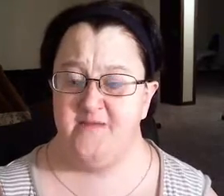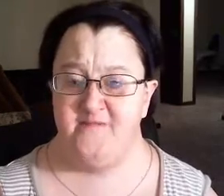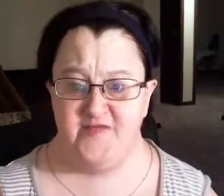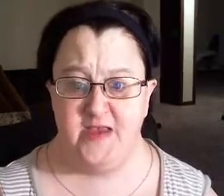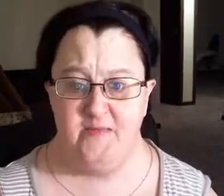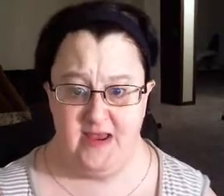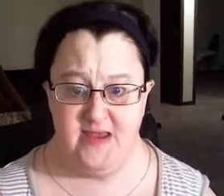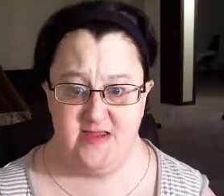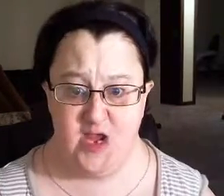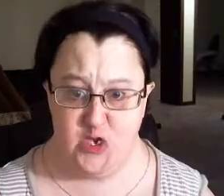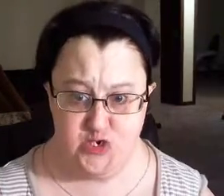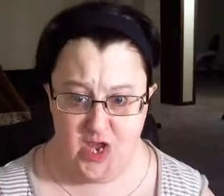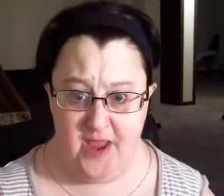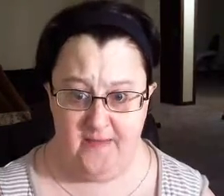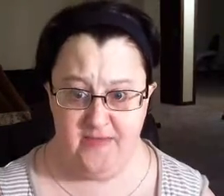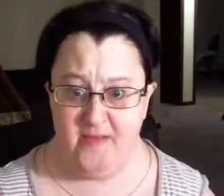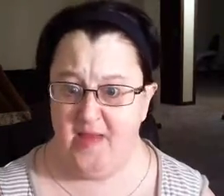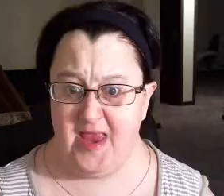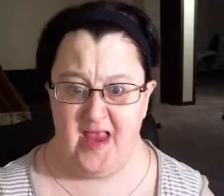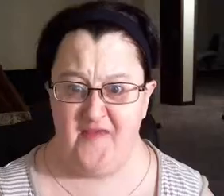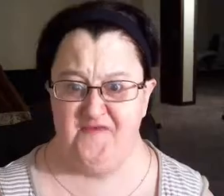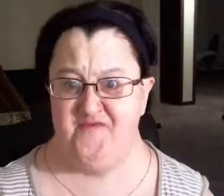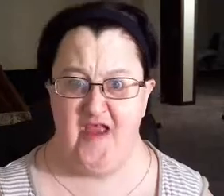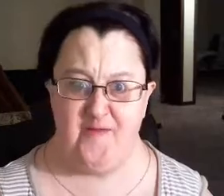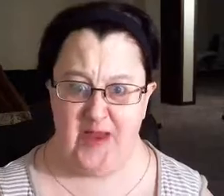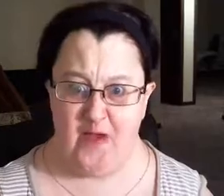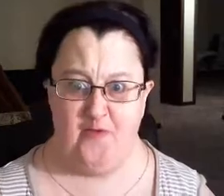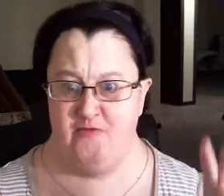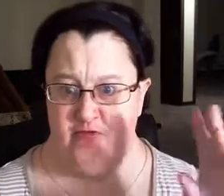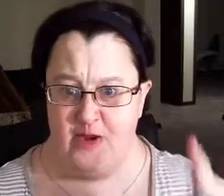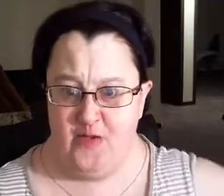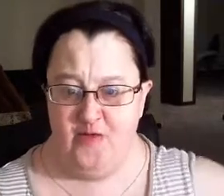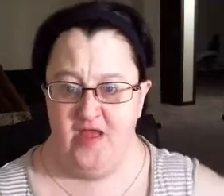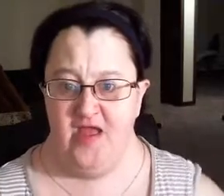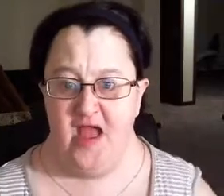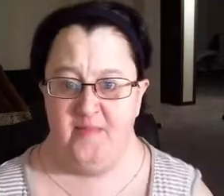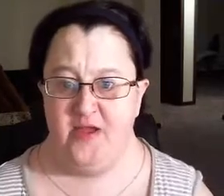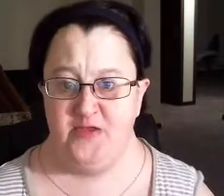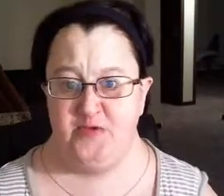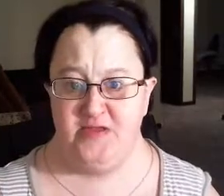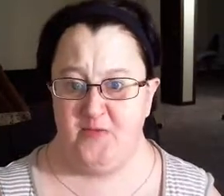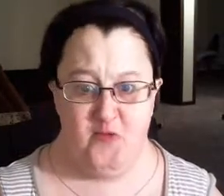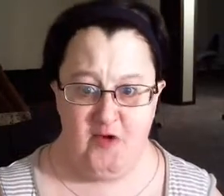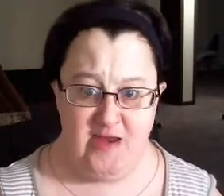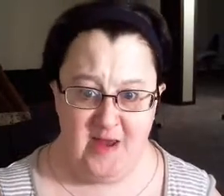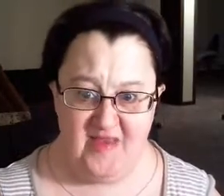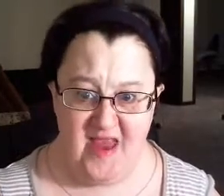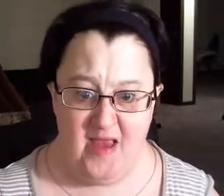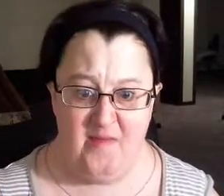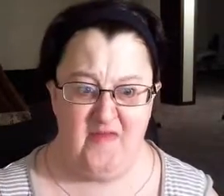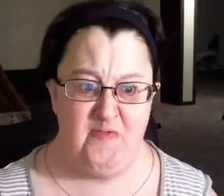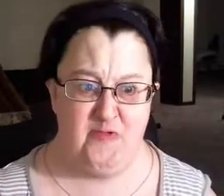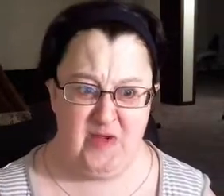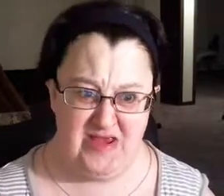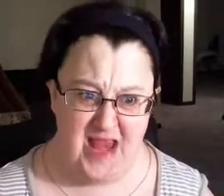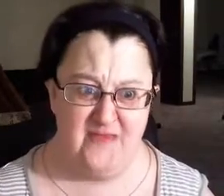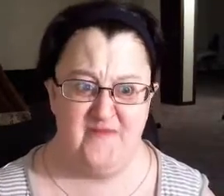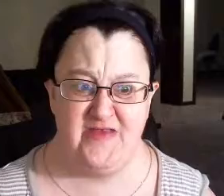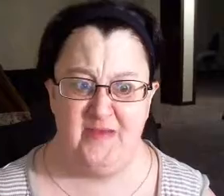and 15 minutes each time so i'm not like out there for half an hour or you know i'm not doing something crazy like that i'm out there between 10 and 15